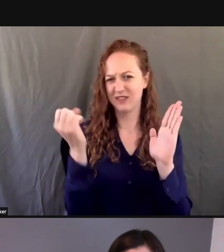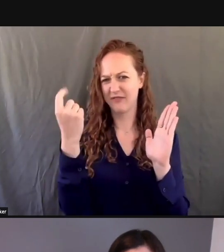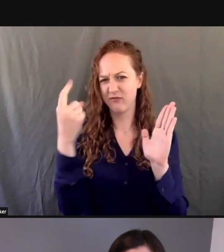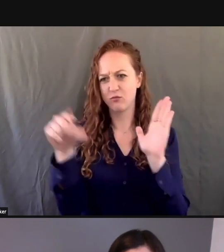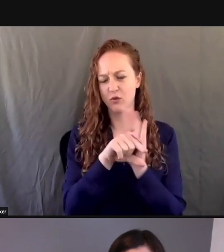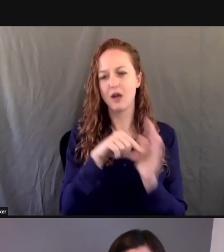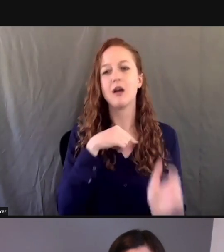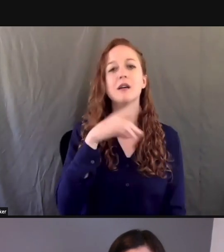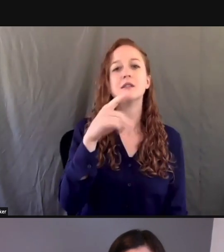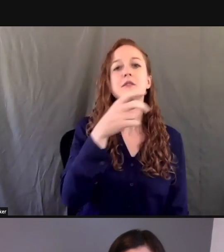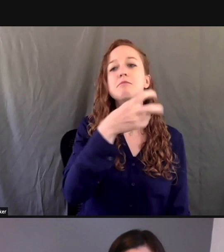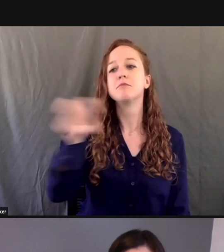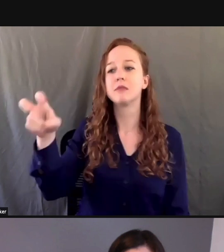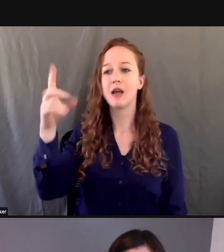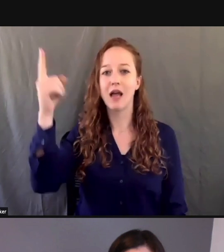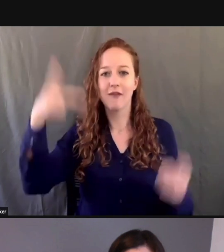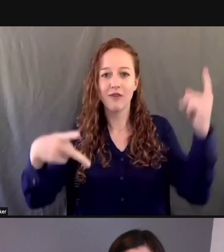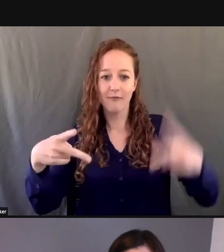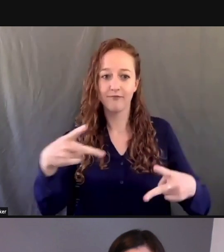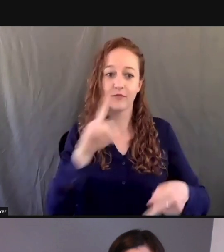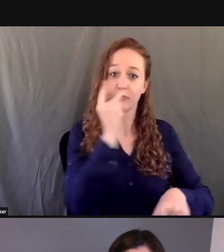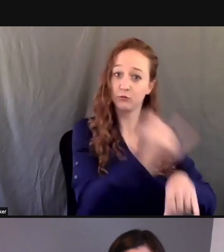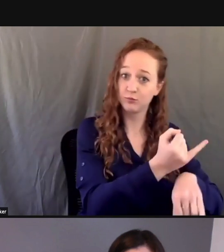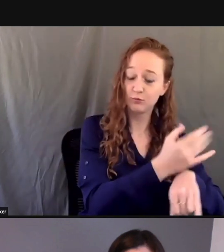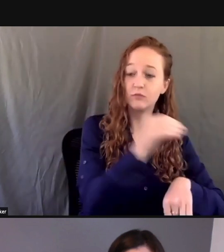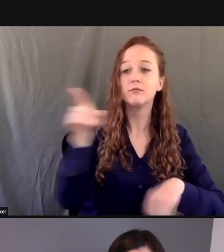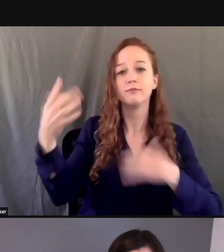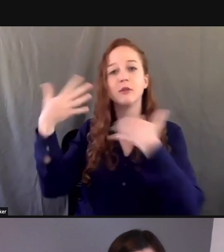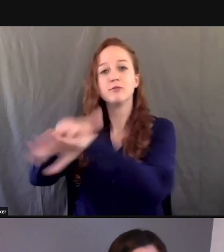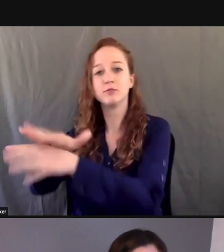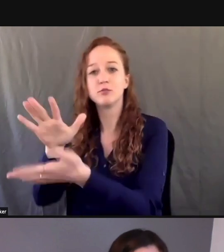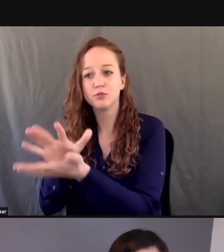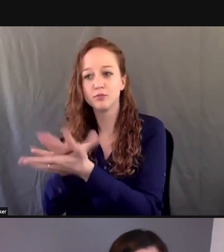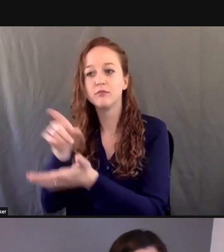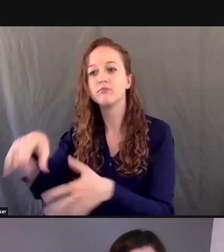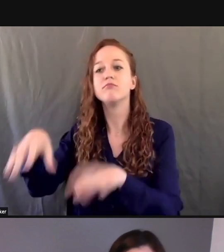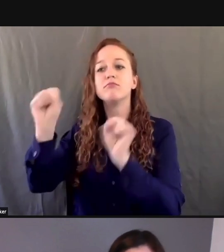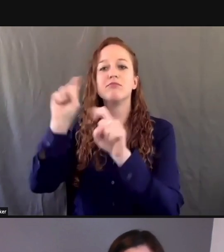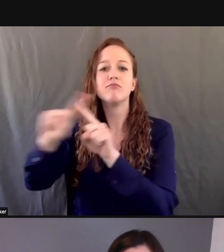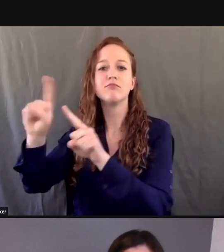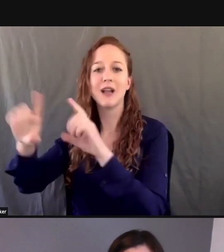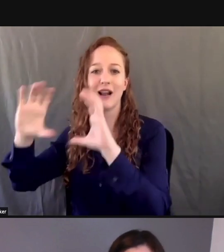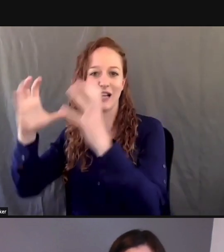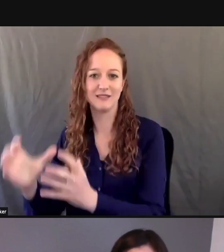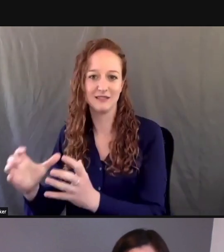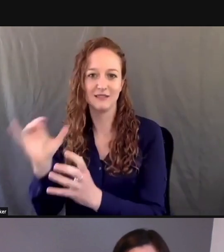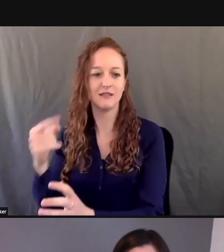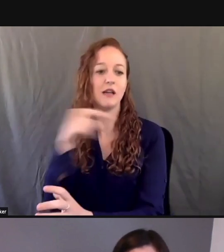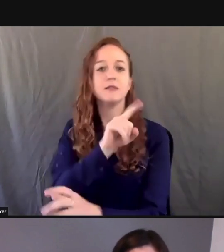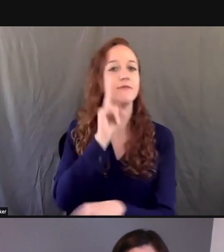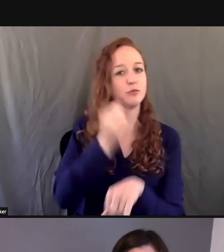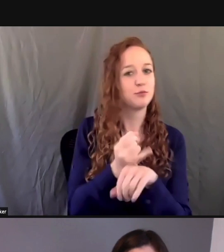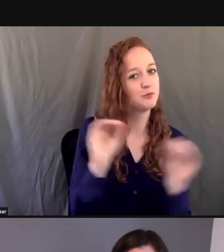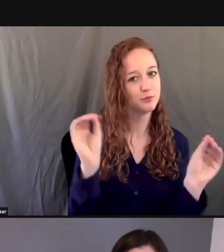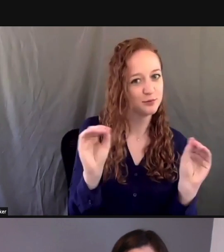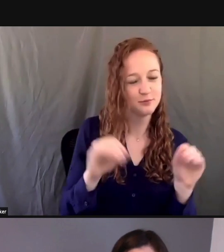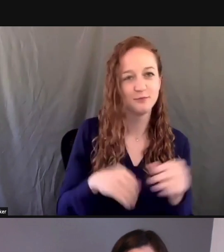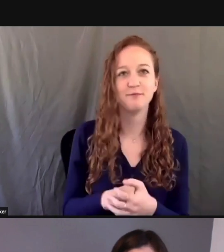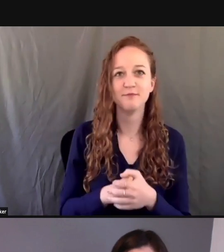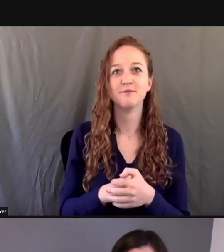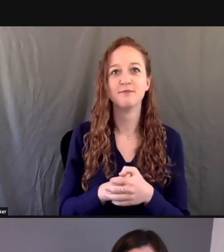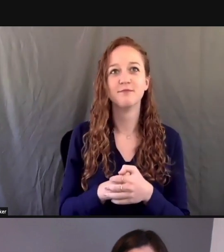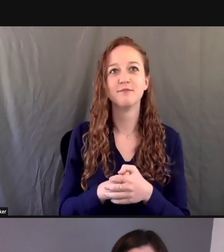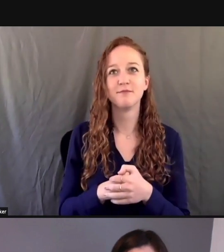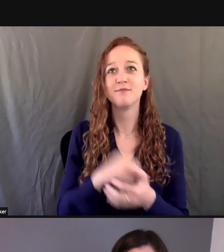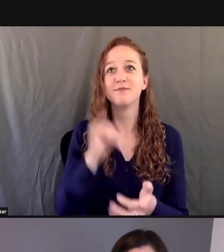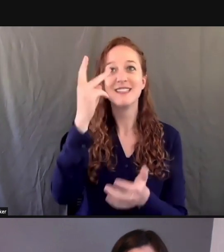Thank you, Alicia, for your background. Now, my background is I grew up in Rochester, New York. I do have a deaf